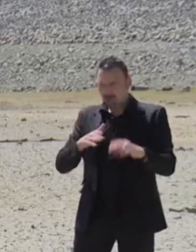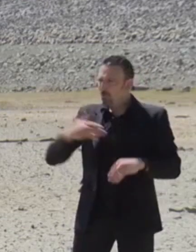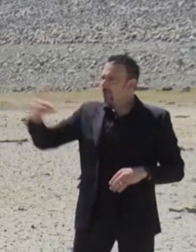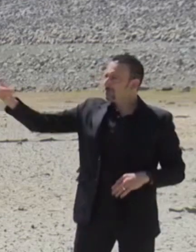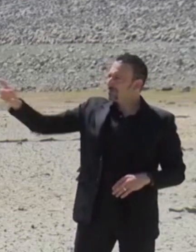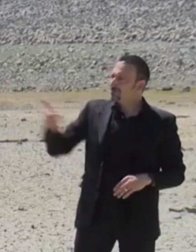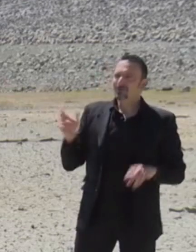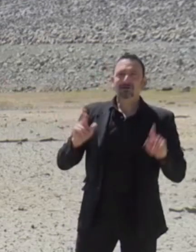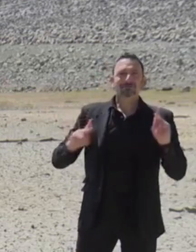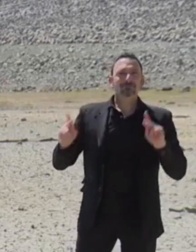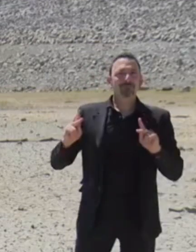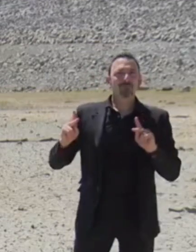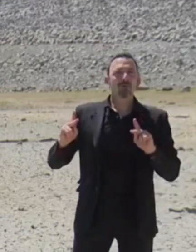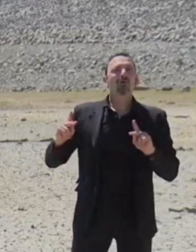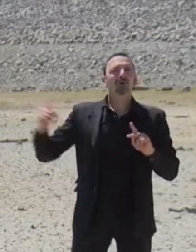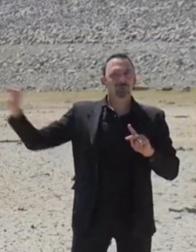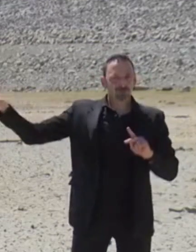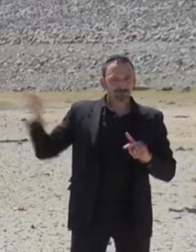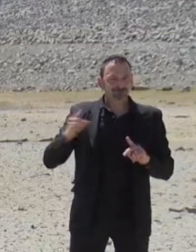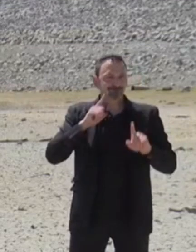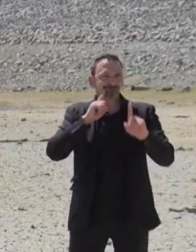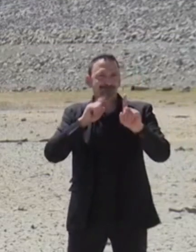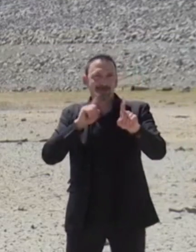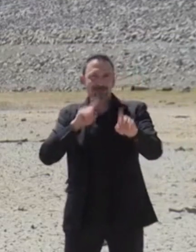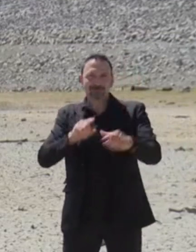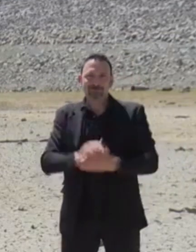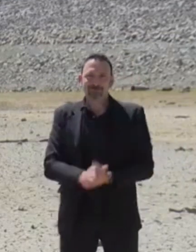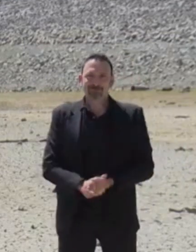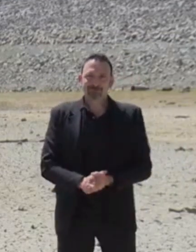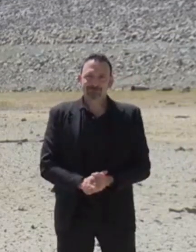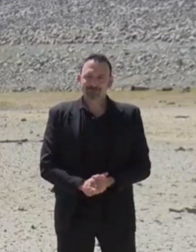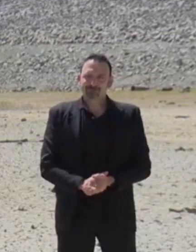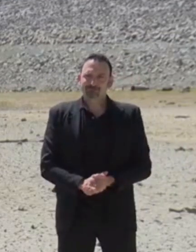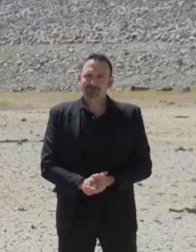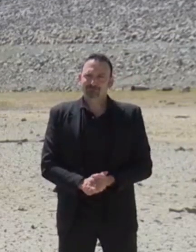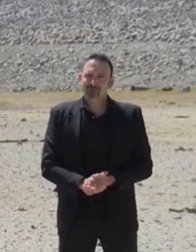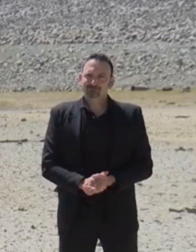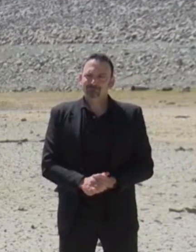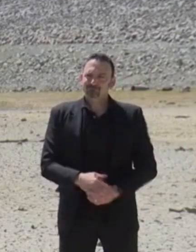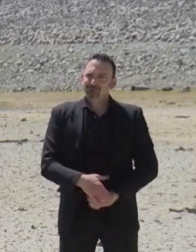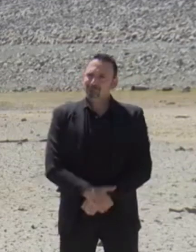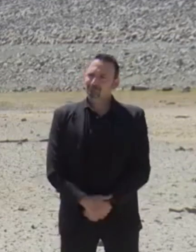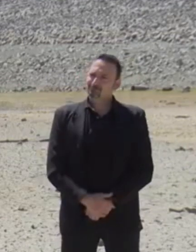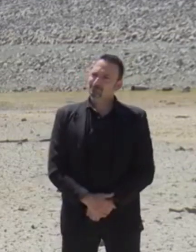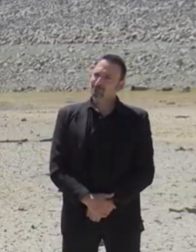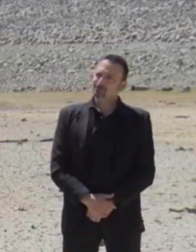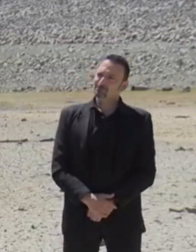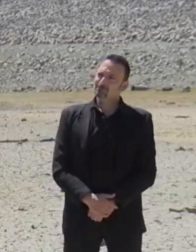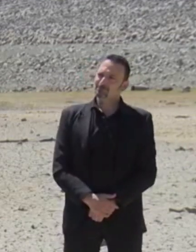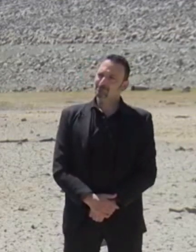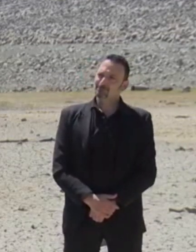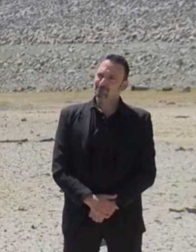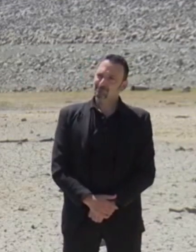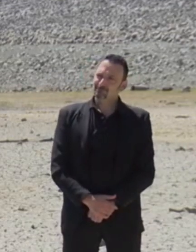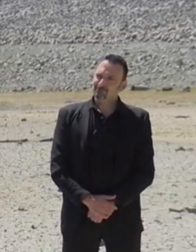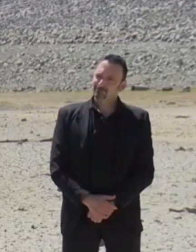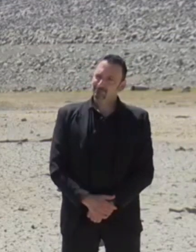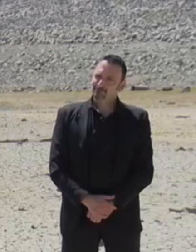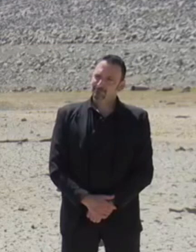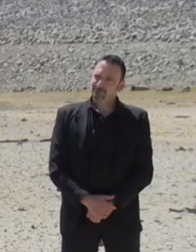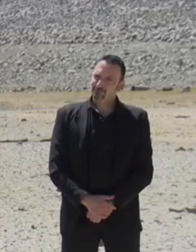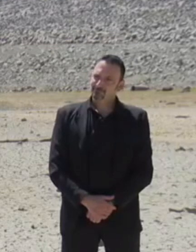of folks to help answer any of those questions, particularly on the basis of the extraordinarily talented group that we have